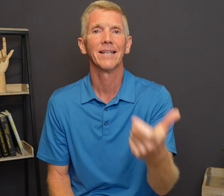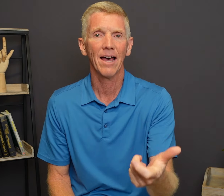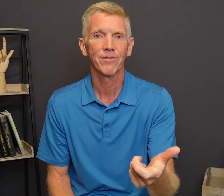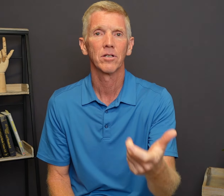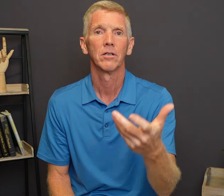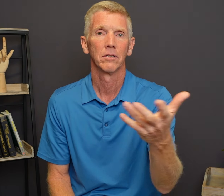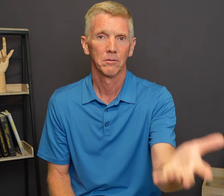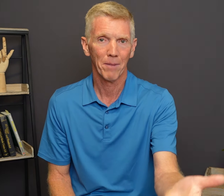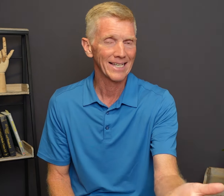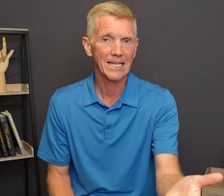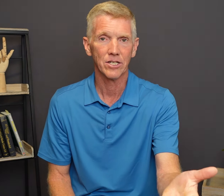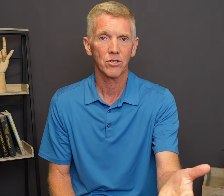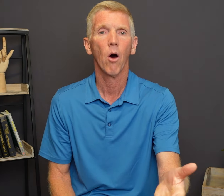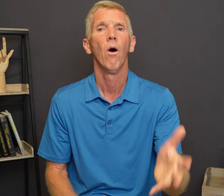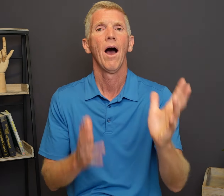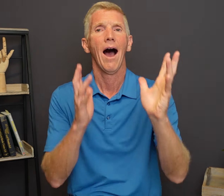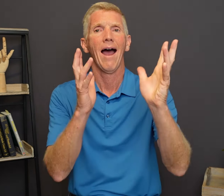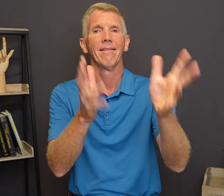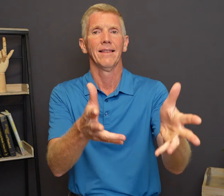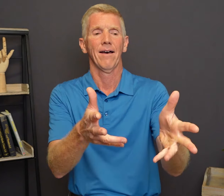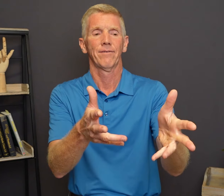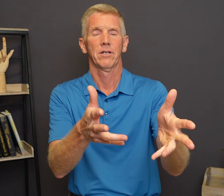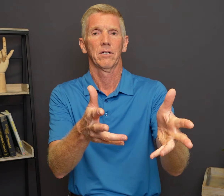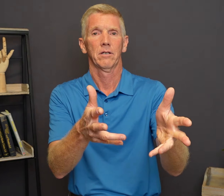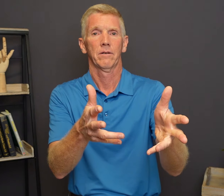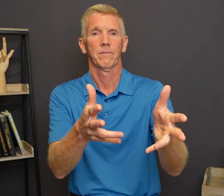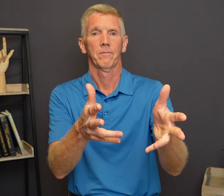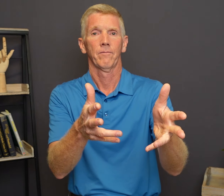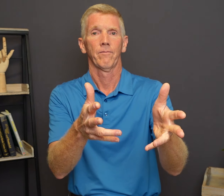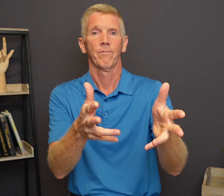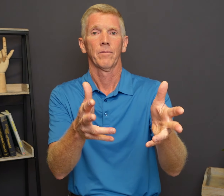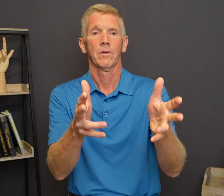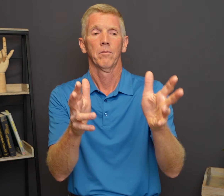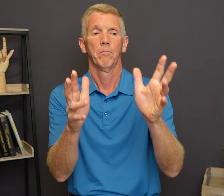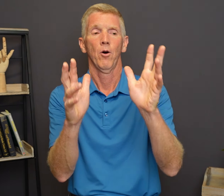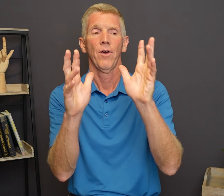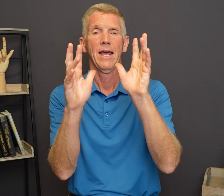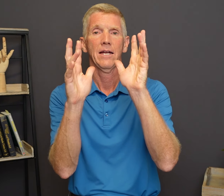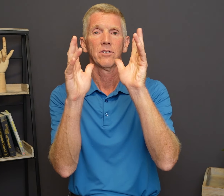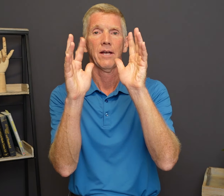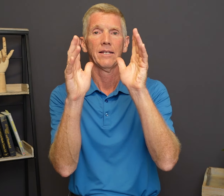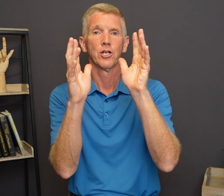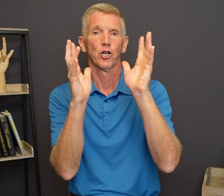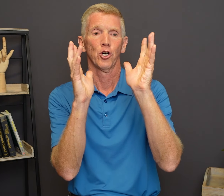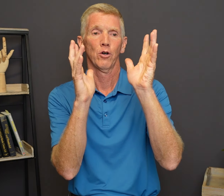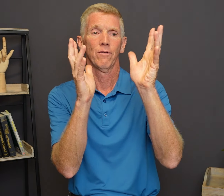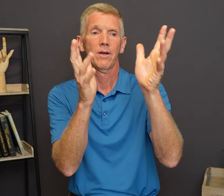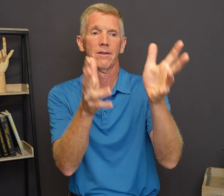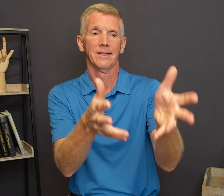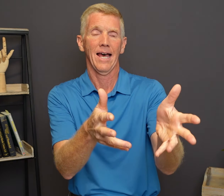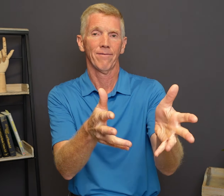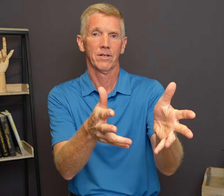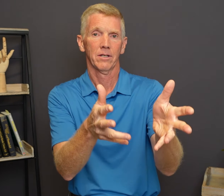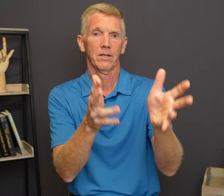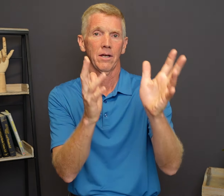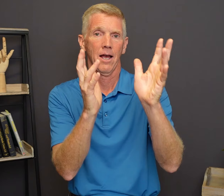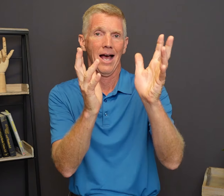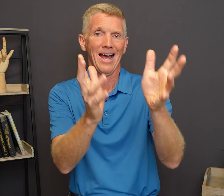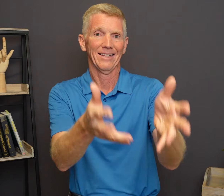left my keys. Oh, I left. Both hands, slightly curved, left. I